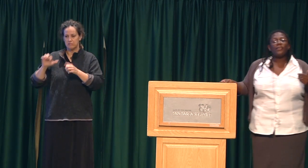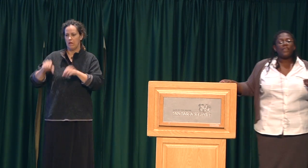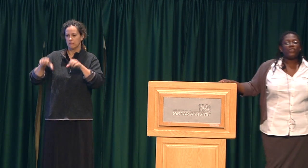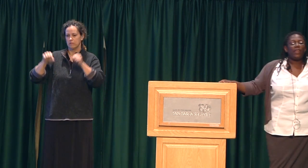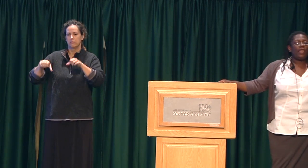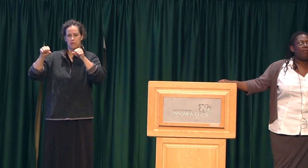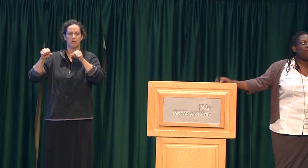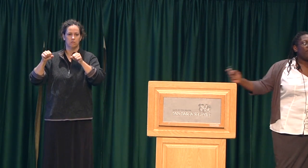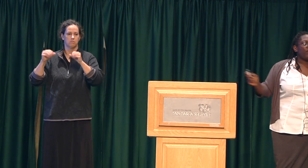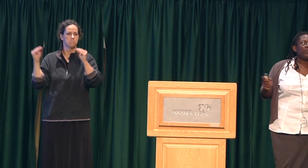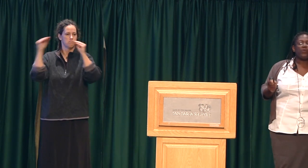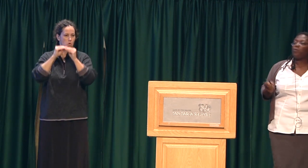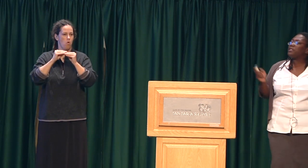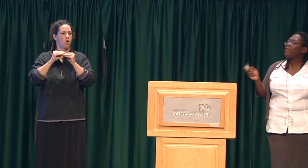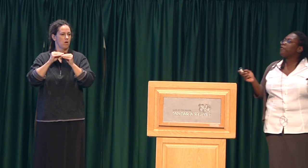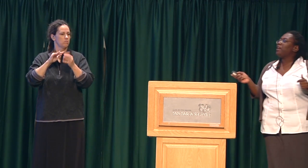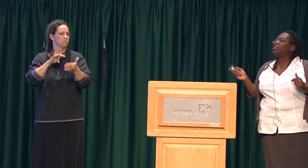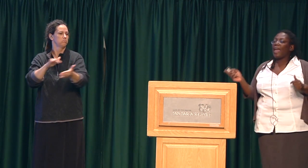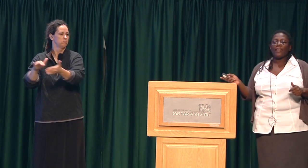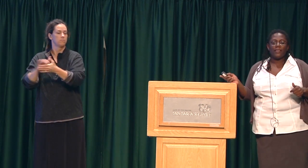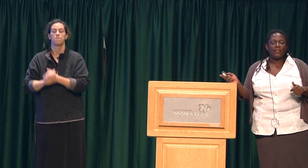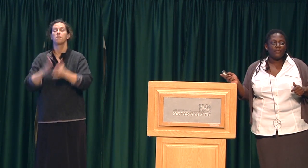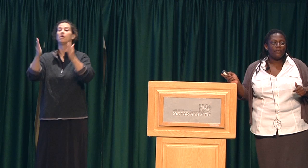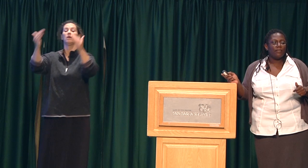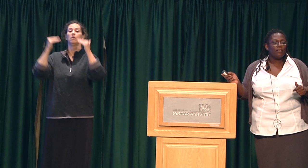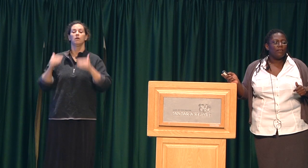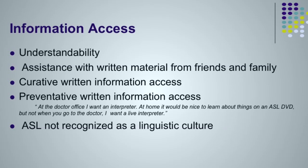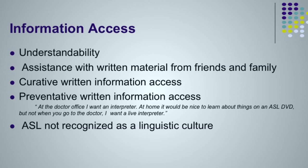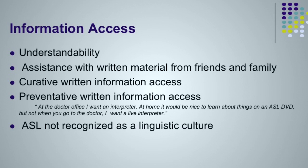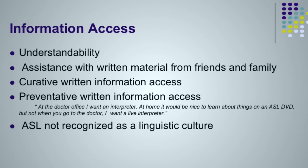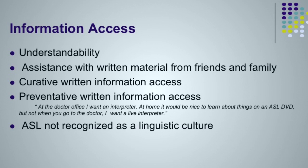The next section that came up in the focus group was information access.